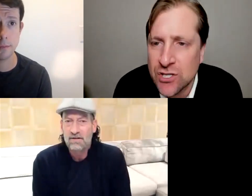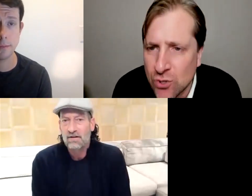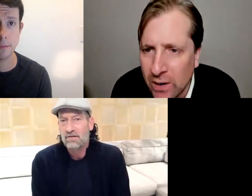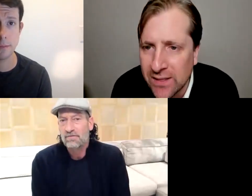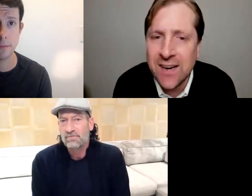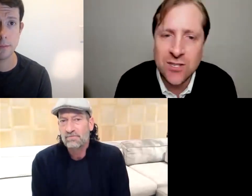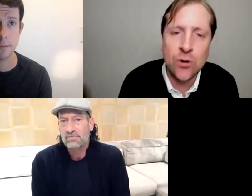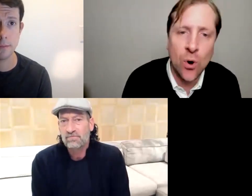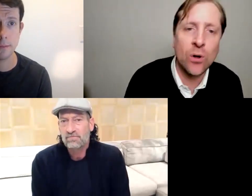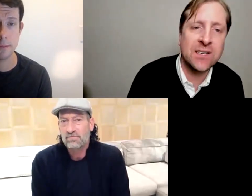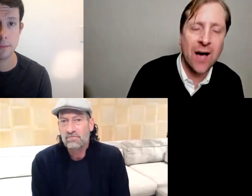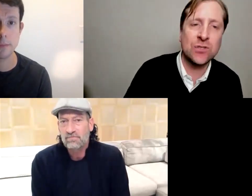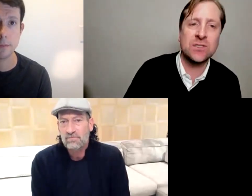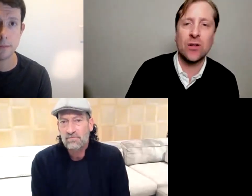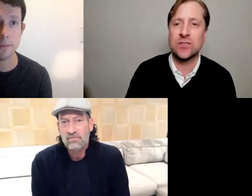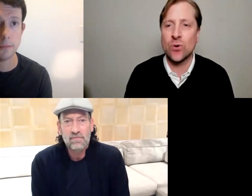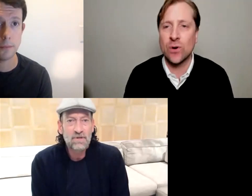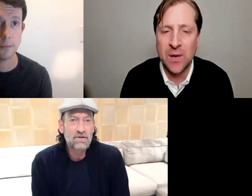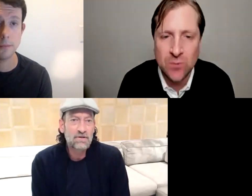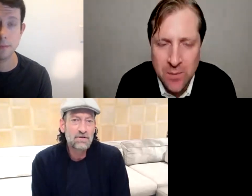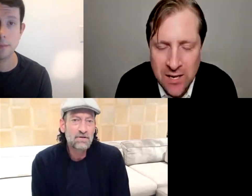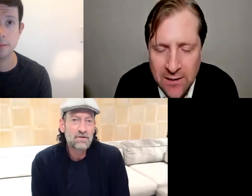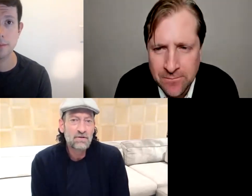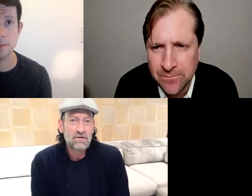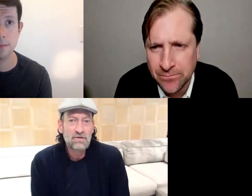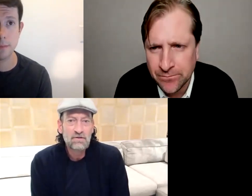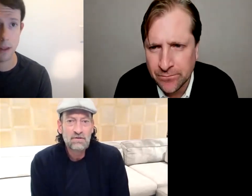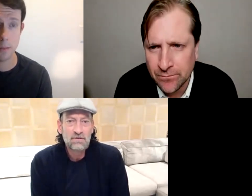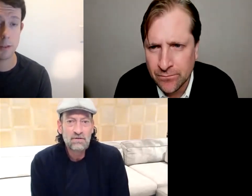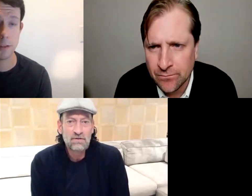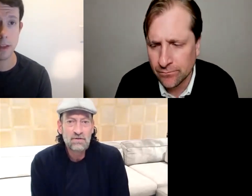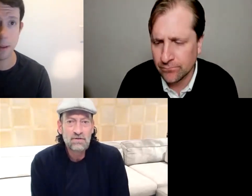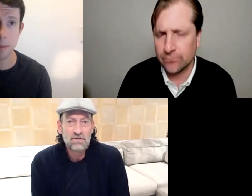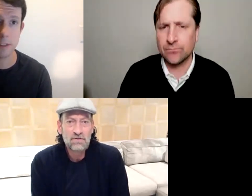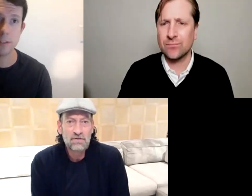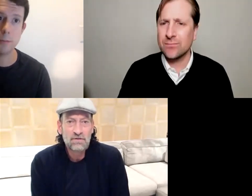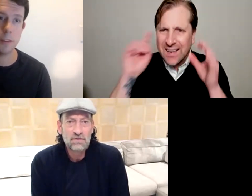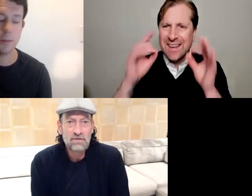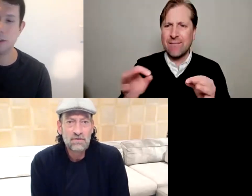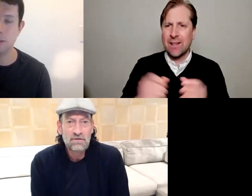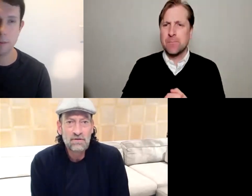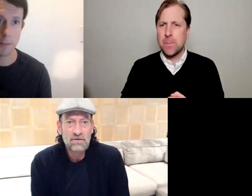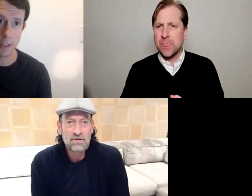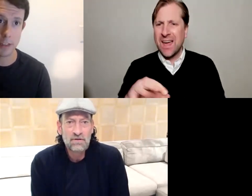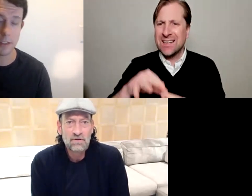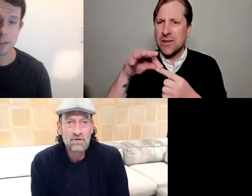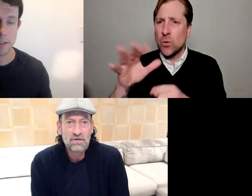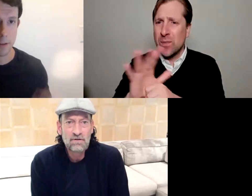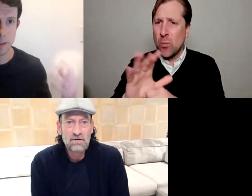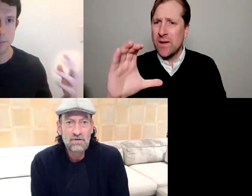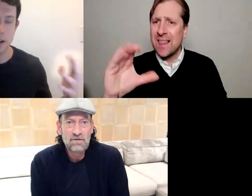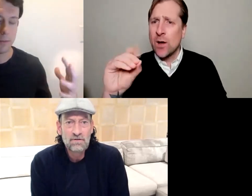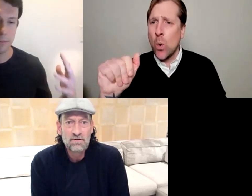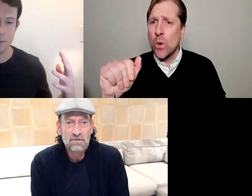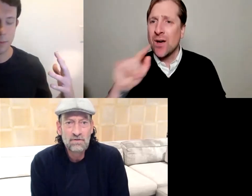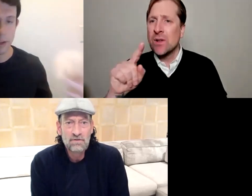the story. That is our goal, is how to tell the story in the best way we can. Absolutely. And I mean, just especially with a movie like this, that's, you know,